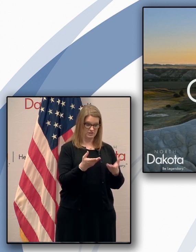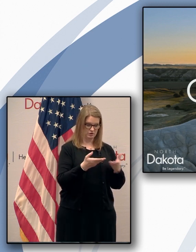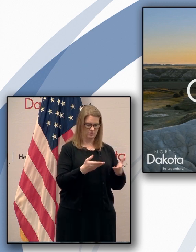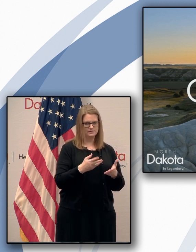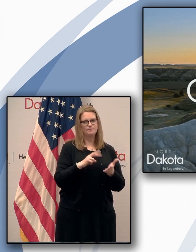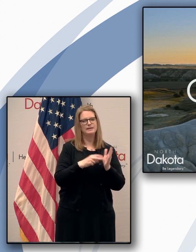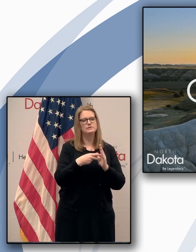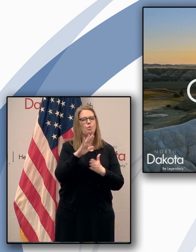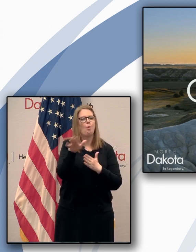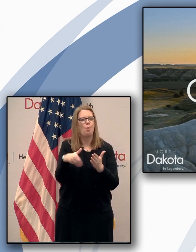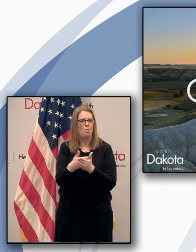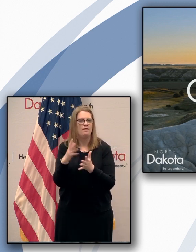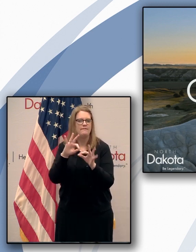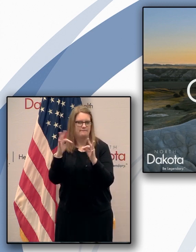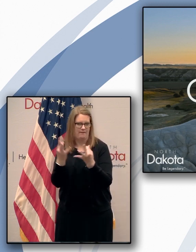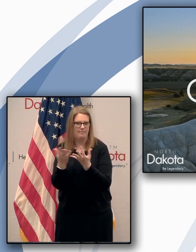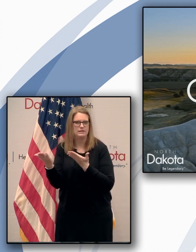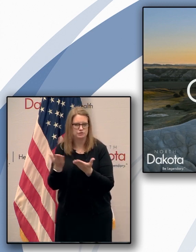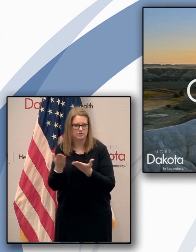serves. And today we want to recognize the more than